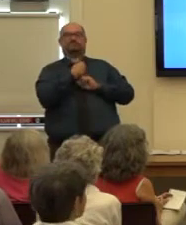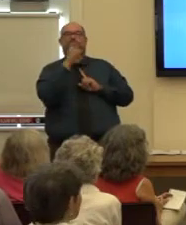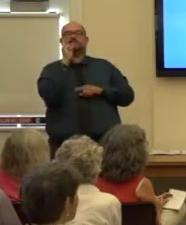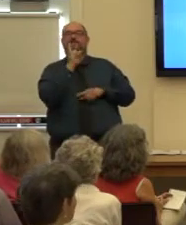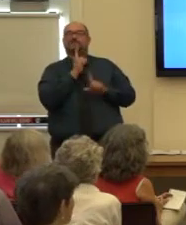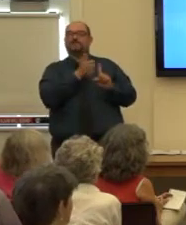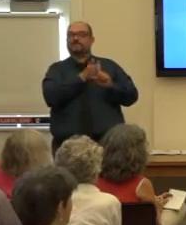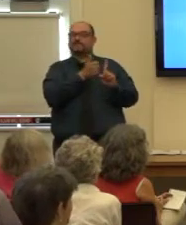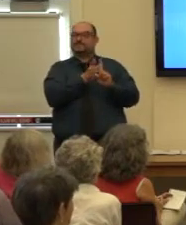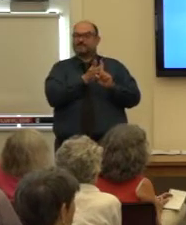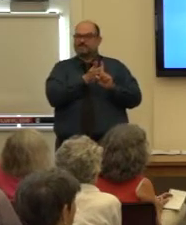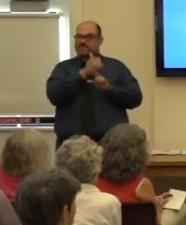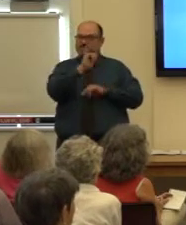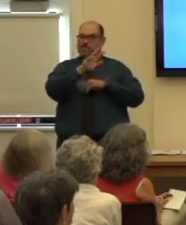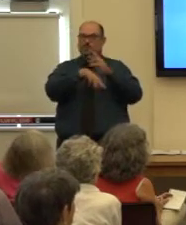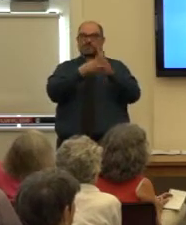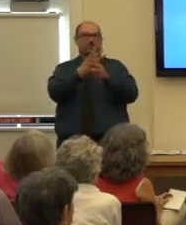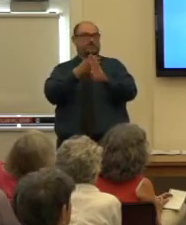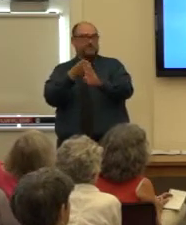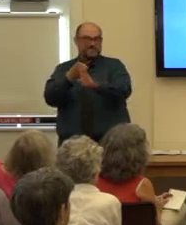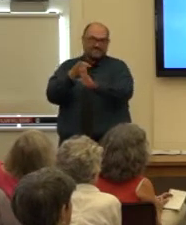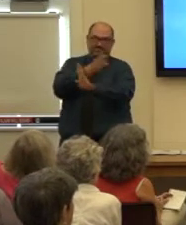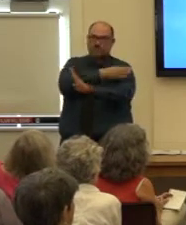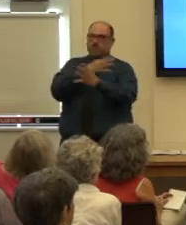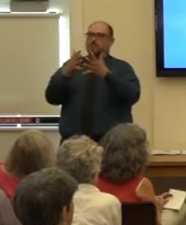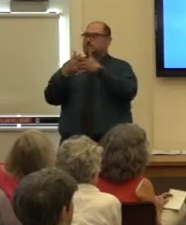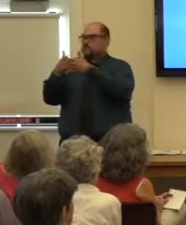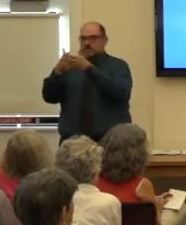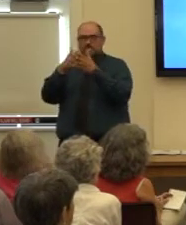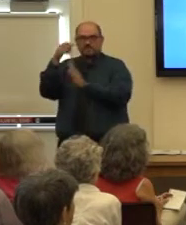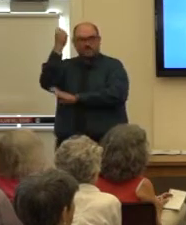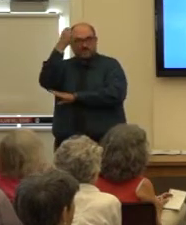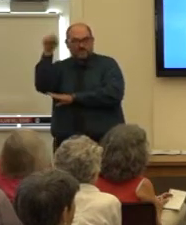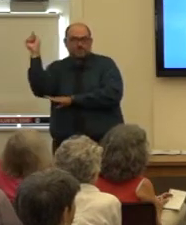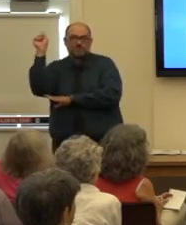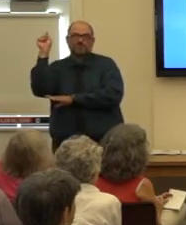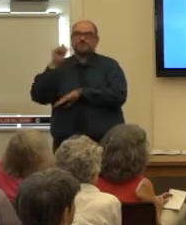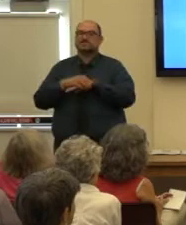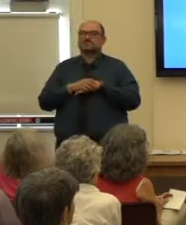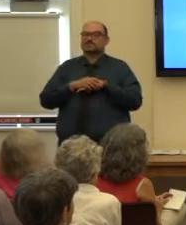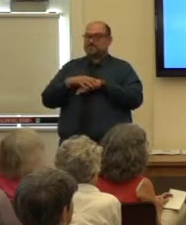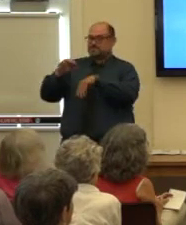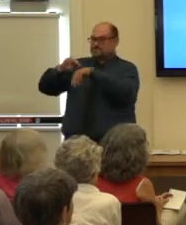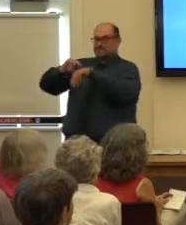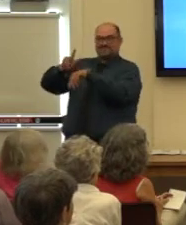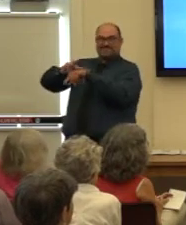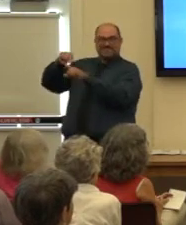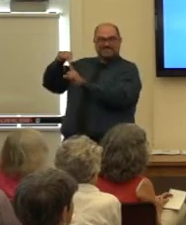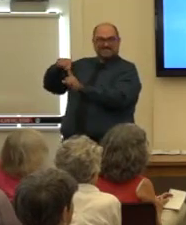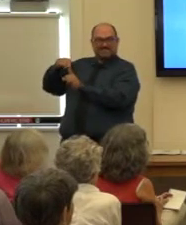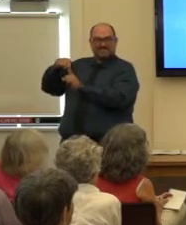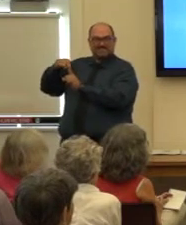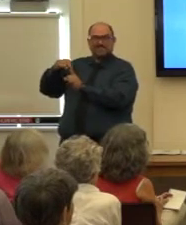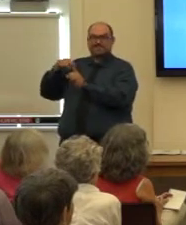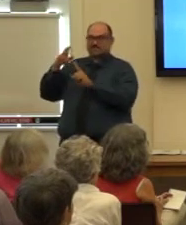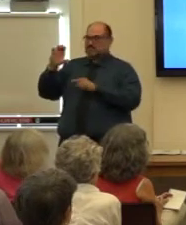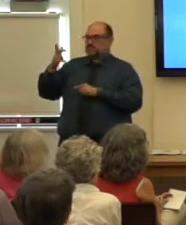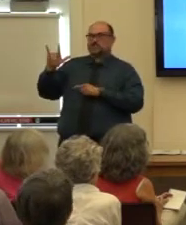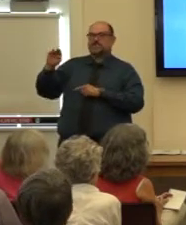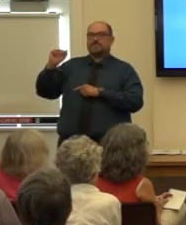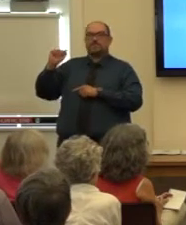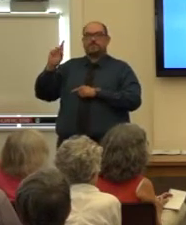Revolution, when Martha's Vineyard in general and Chilmark in particular was even more remote